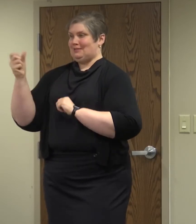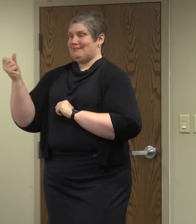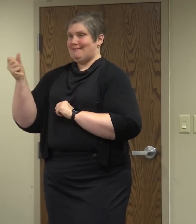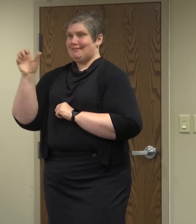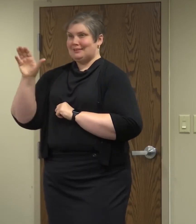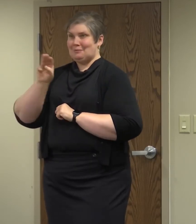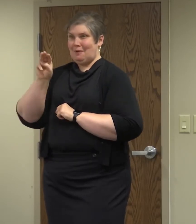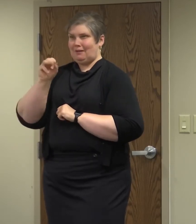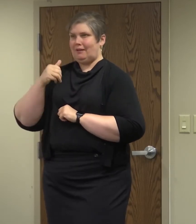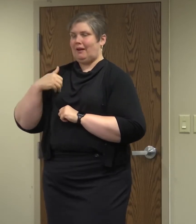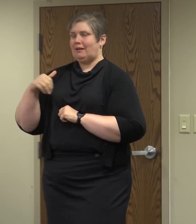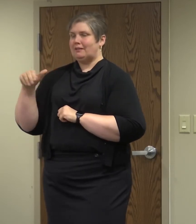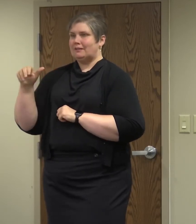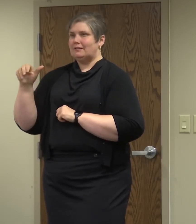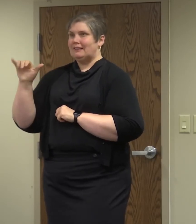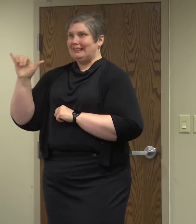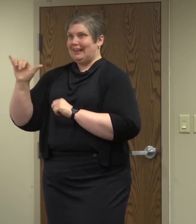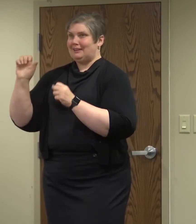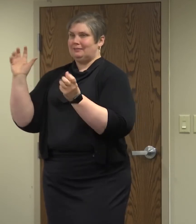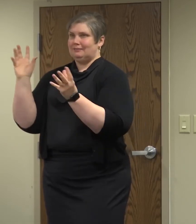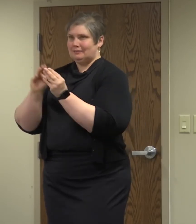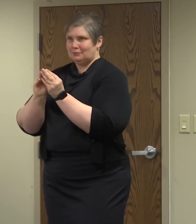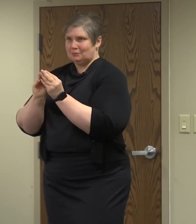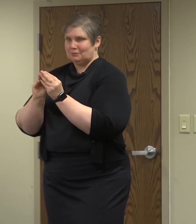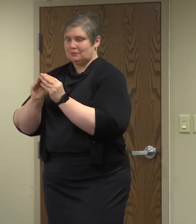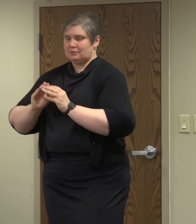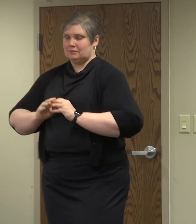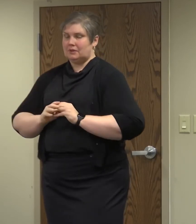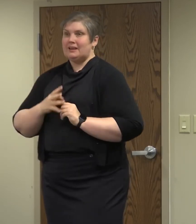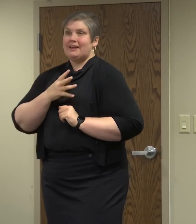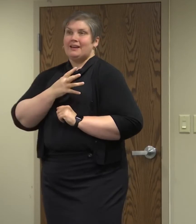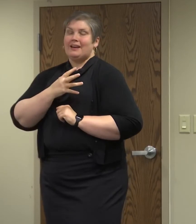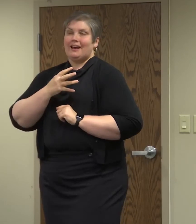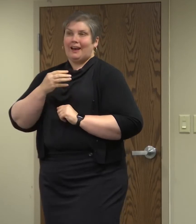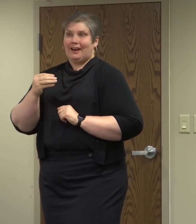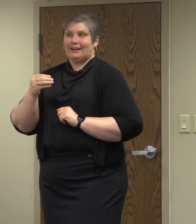Sunday, and Monday. And we have a low vaccination rate